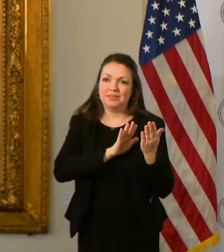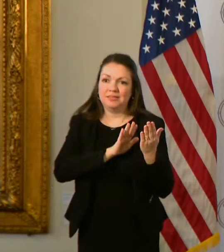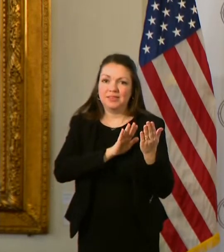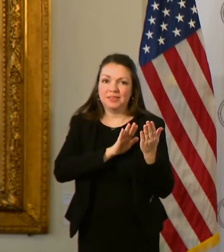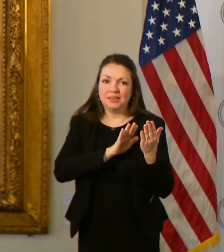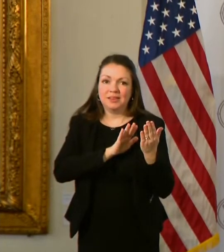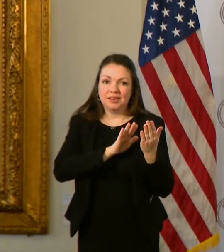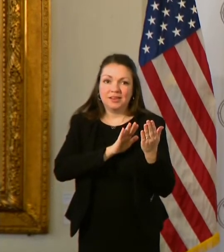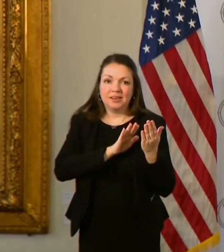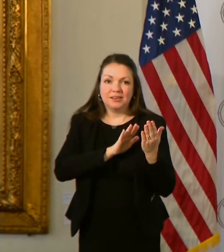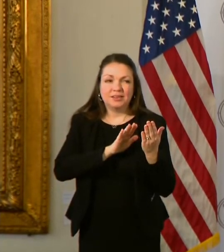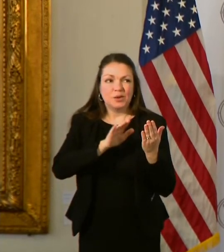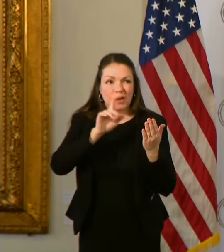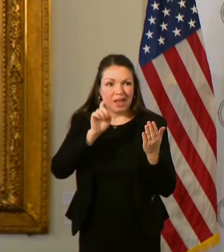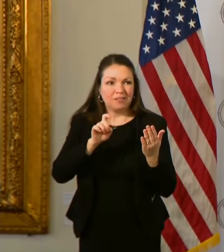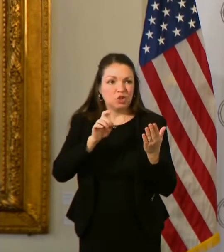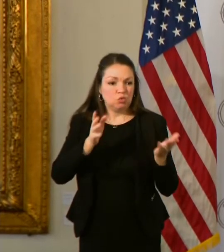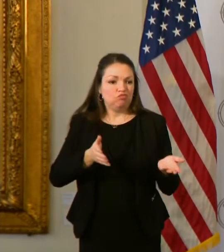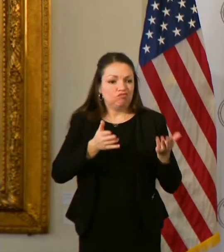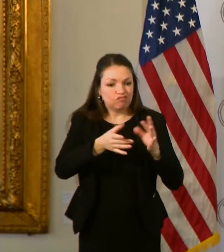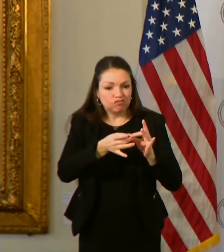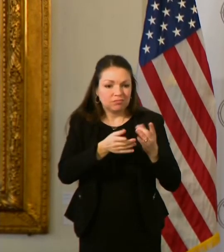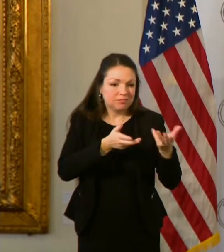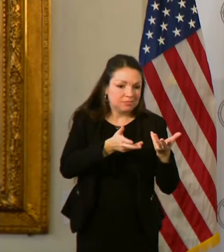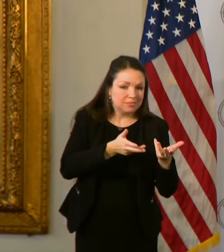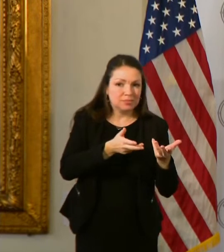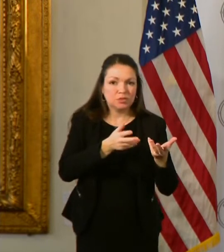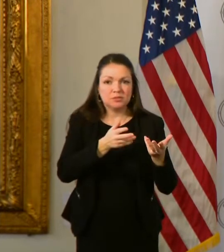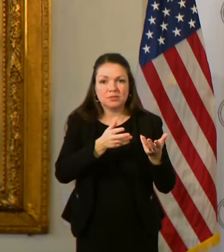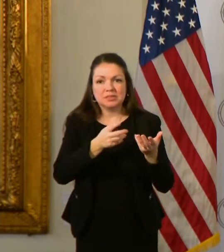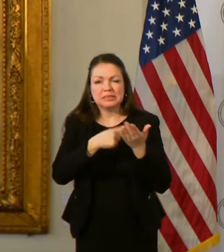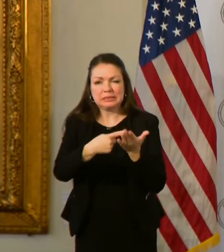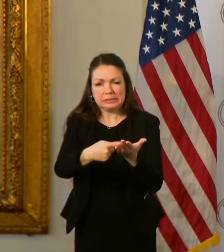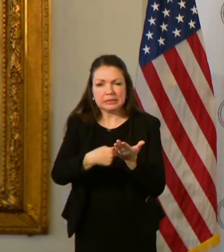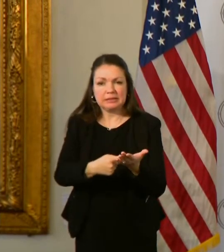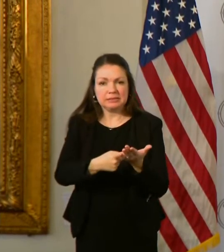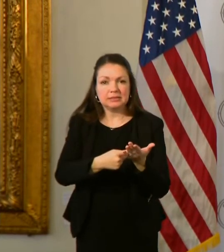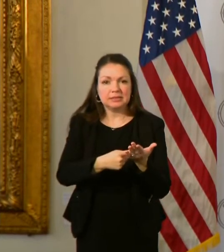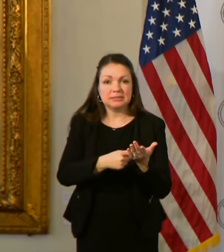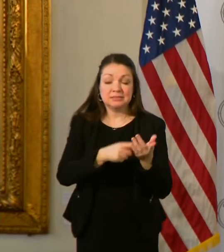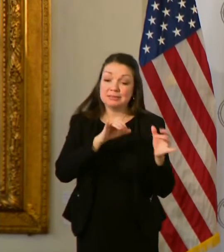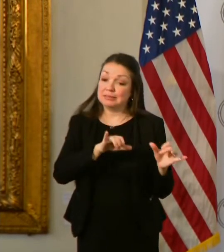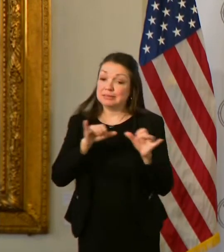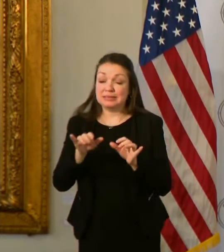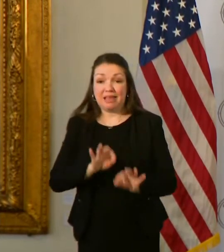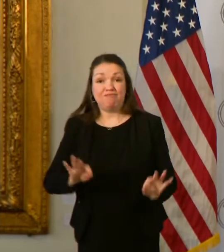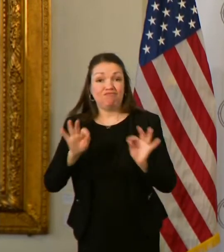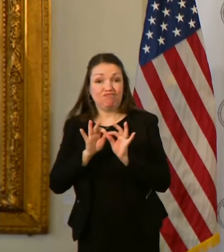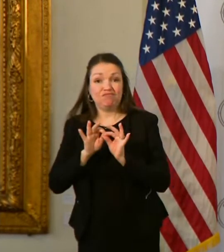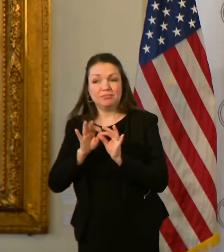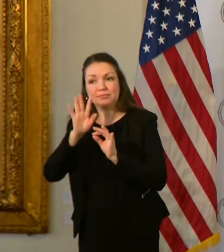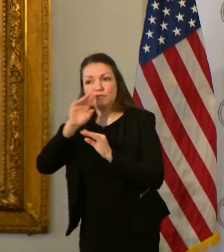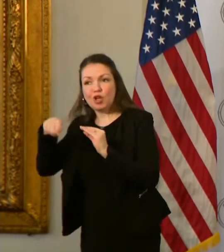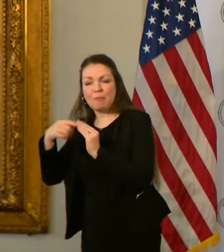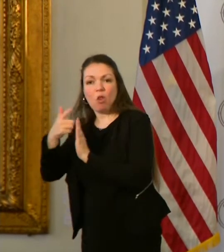We have to talk about that with the same ferocity as we talk about existing